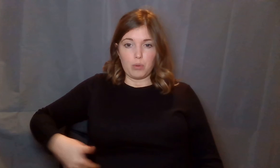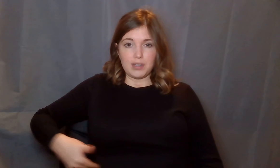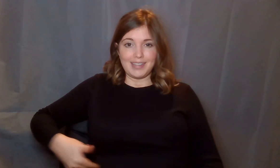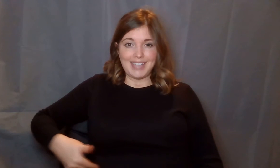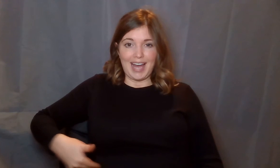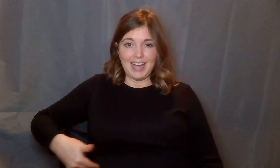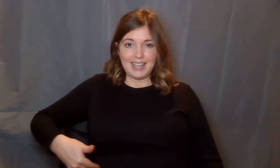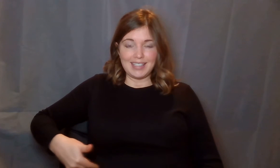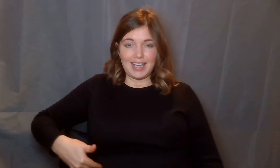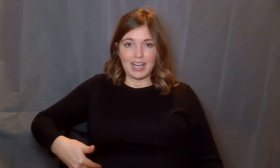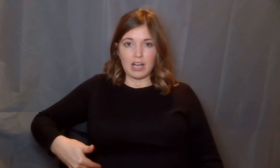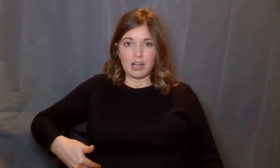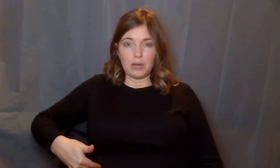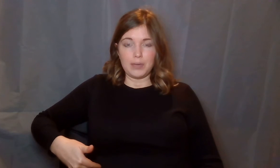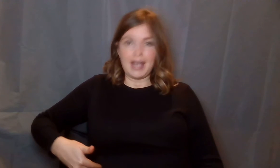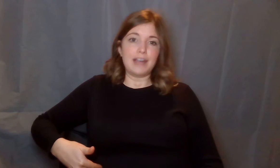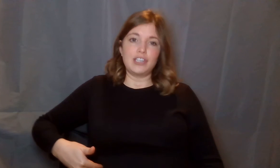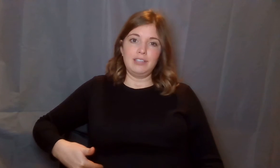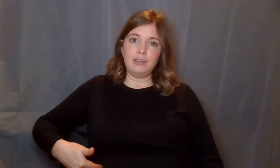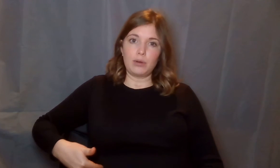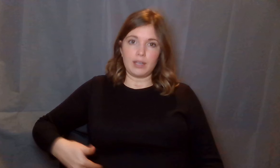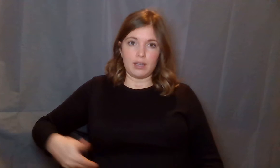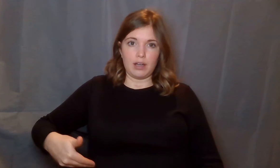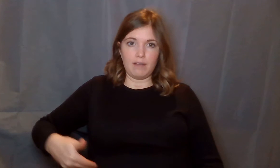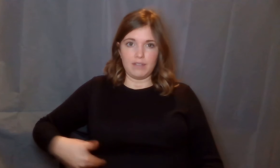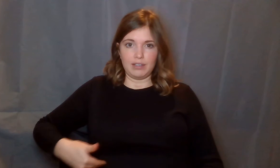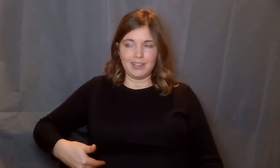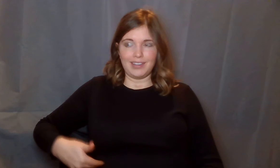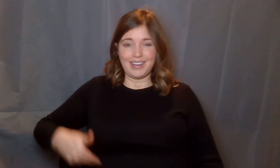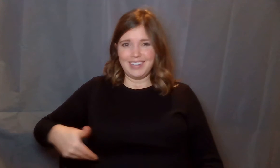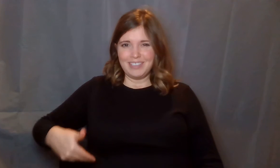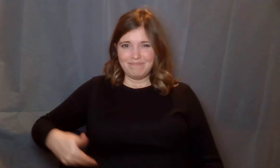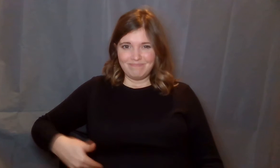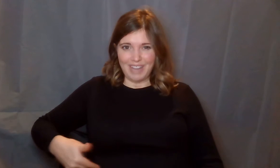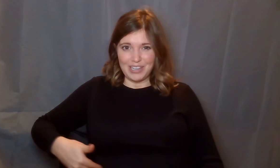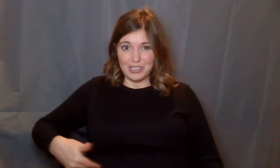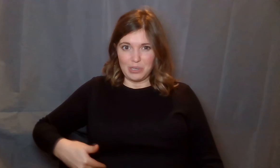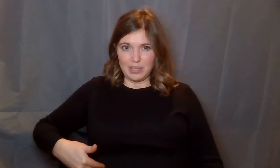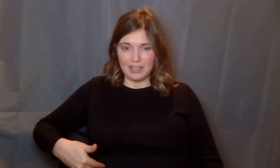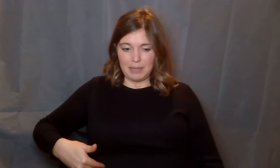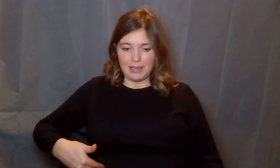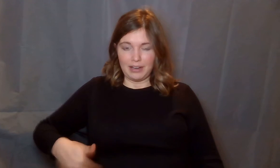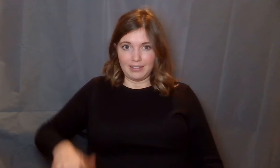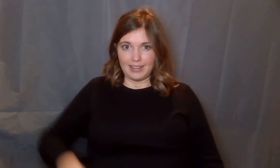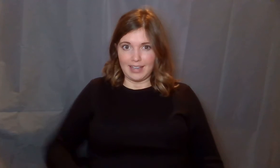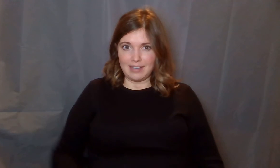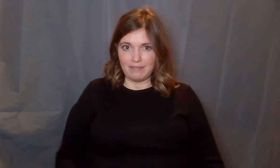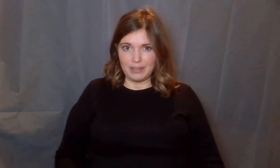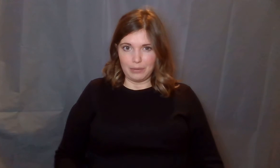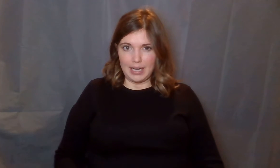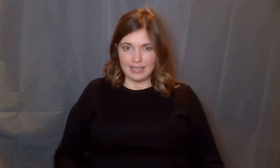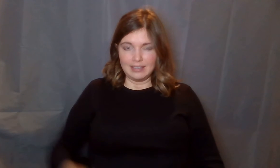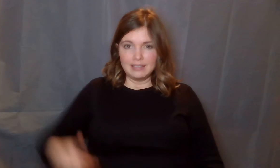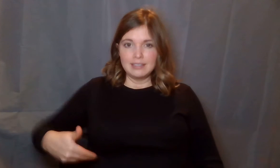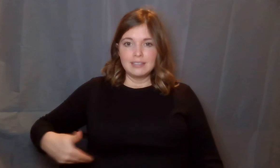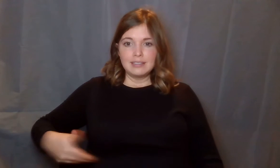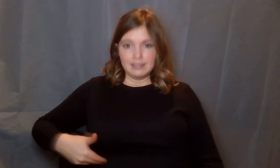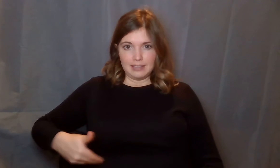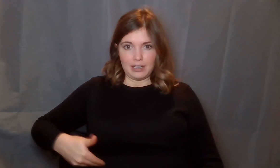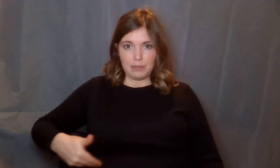more to the side, it's like a gut reaction or like a gut feeling, like I just knew it in my gut, like that didn't feel right. It could